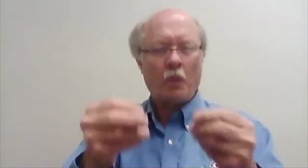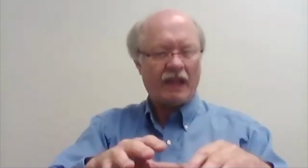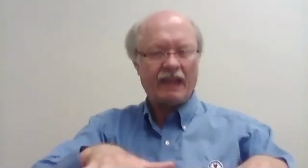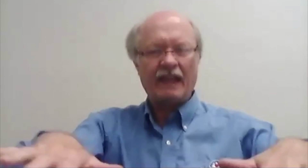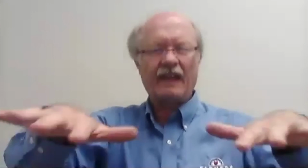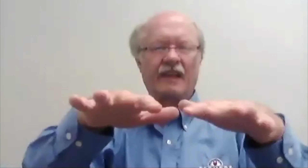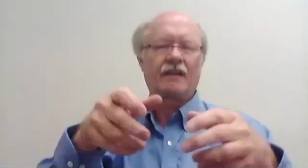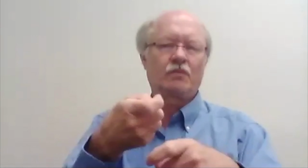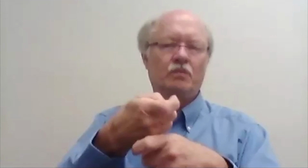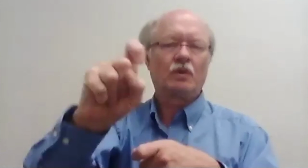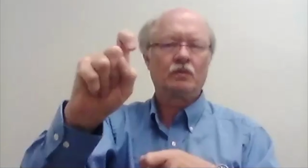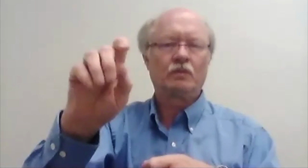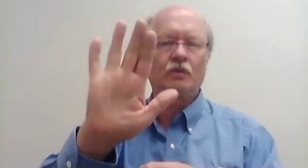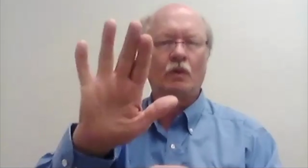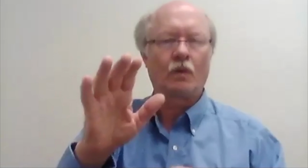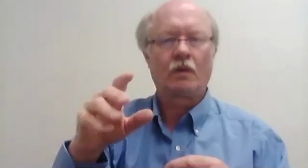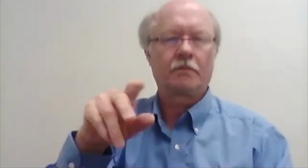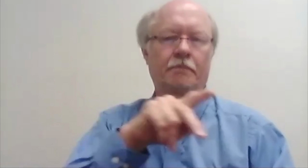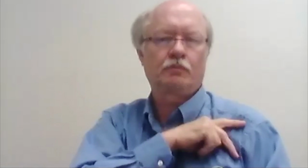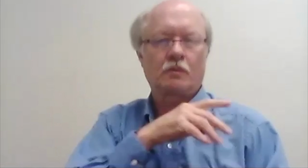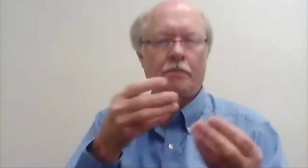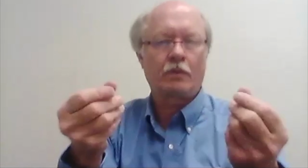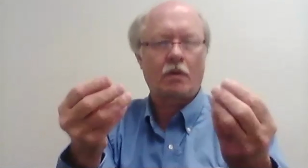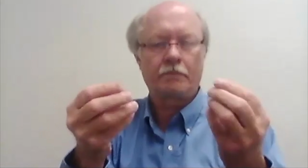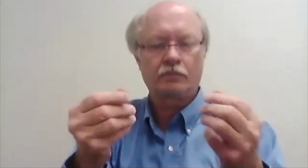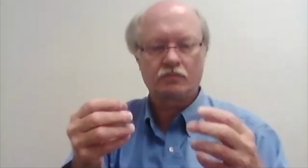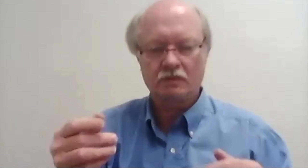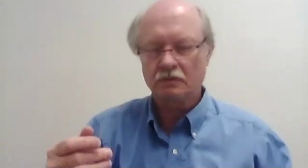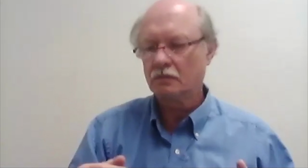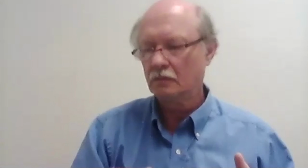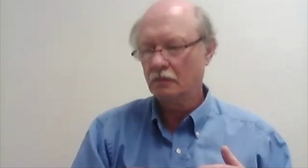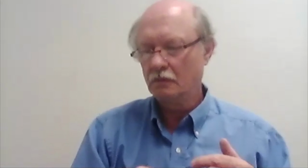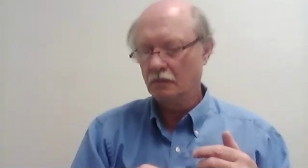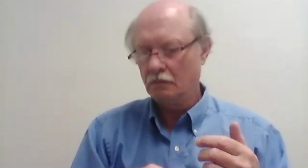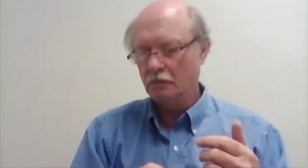A landlord will say it's not their responsibility. They'll say it's your stuff and it's your damage.